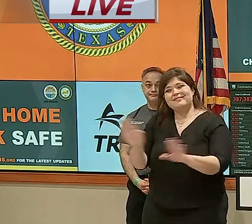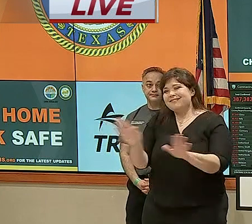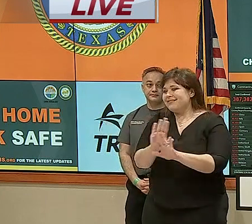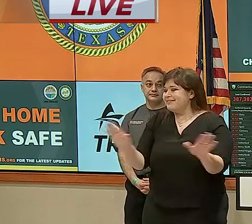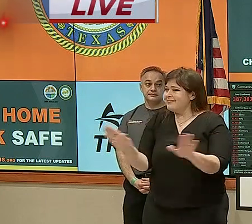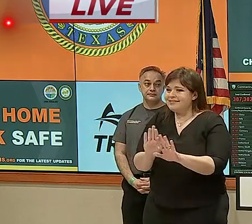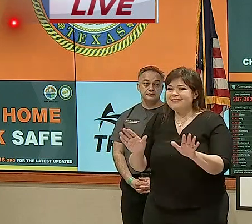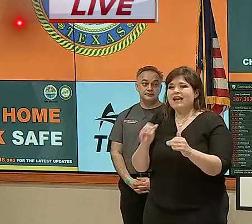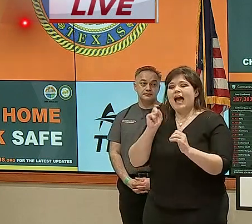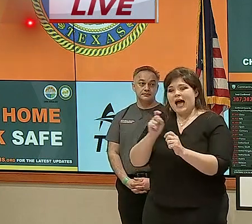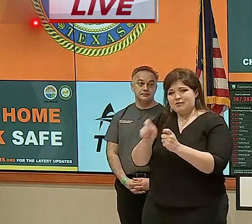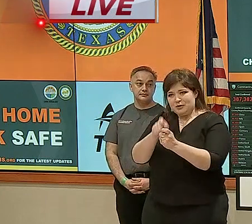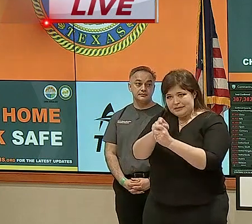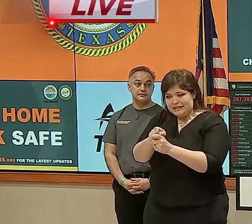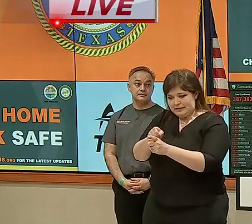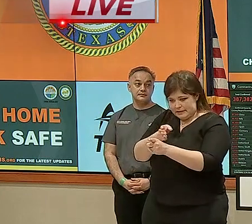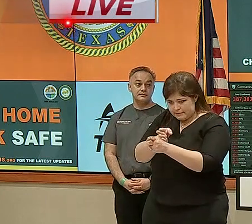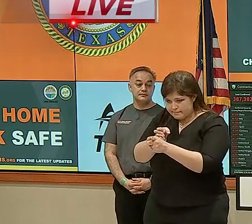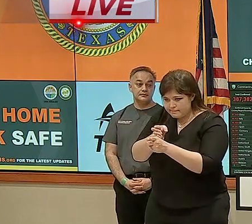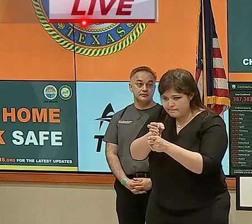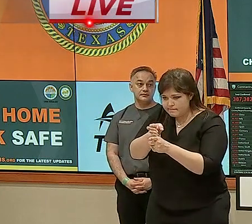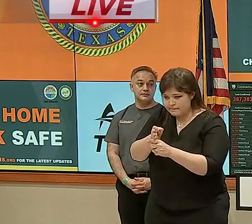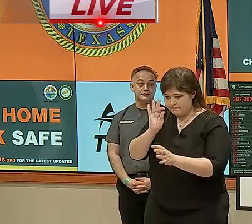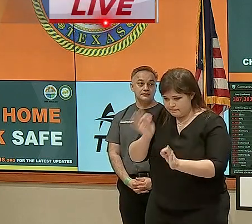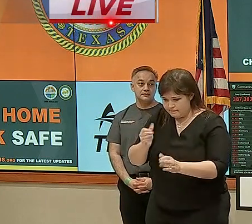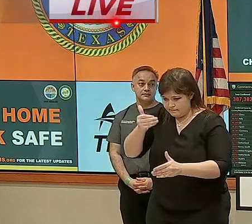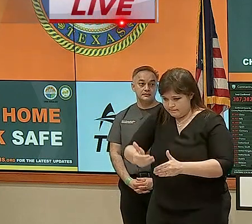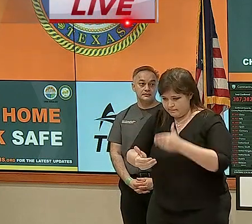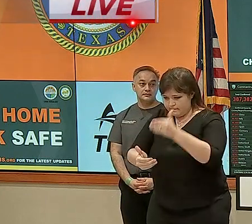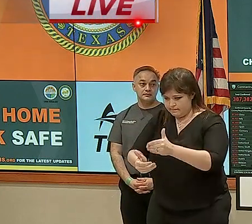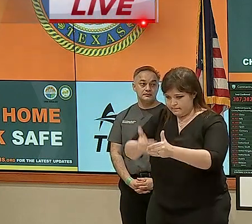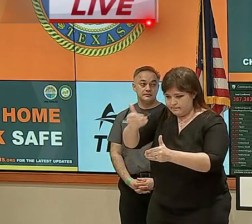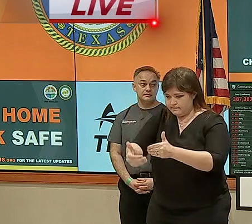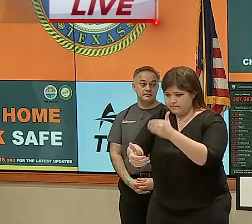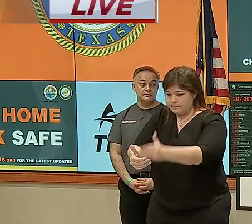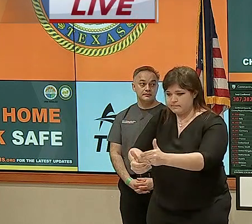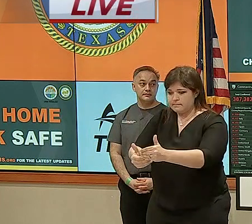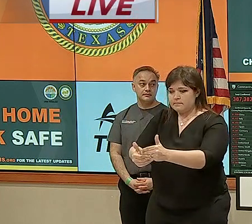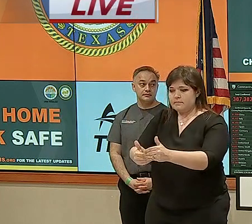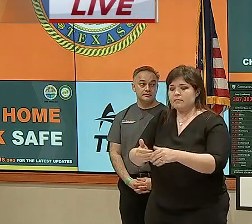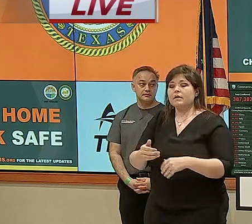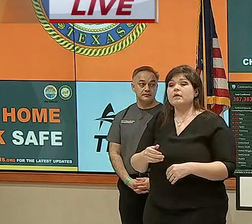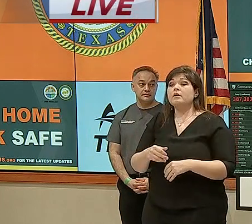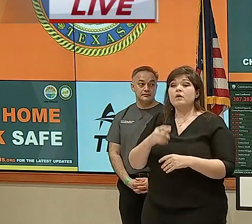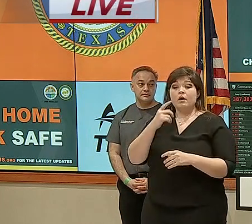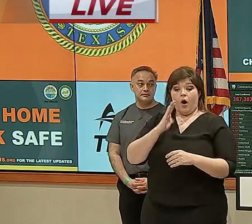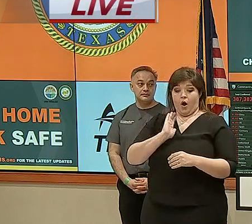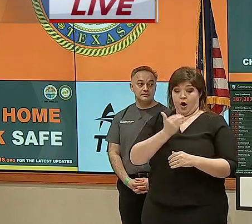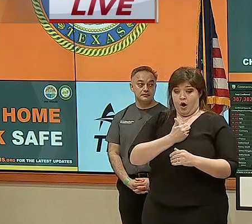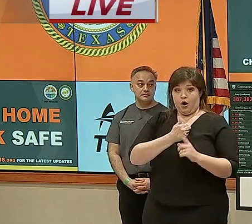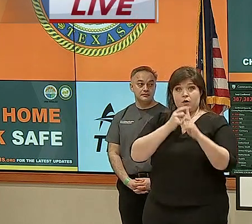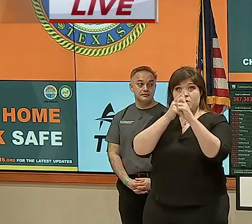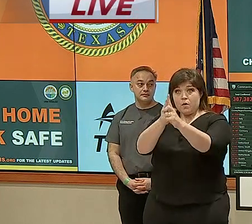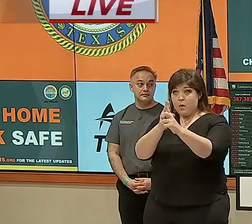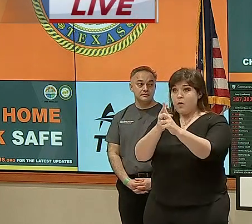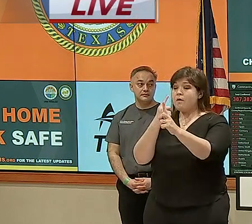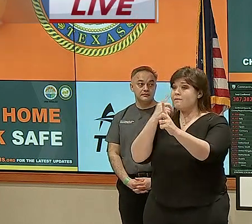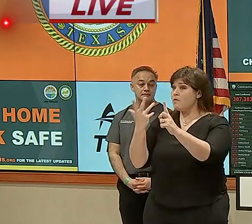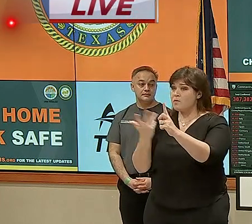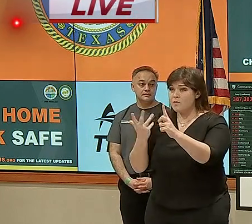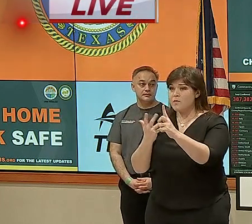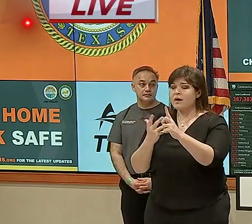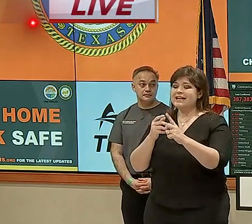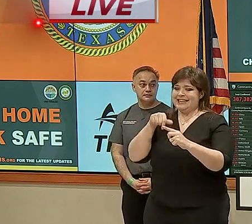and we all have to be nimble and fluid in terms of the strategies that must be put into effect to address